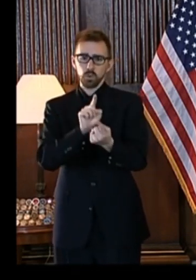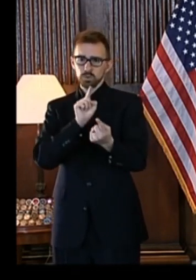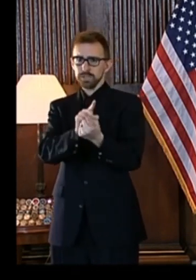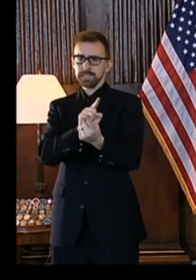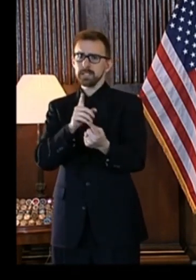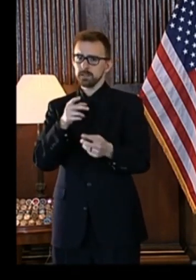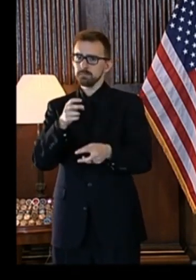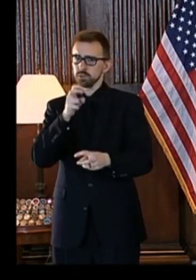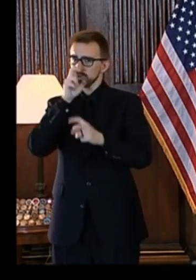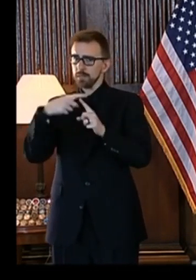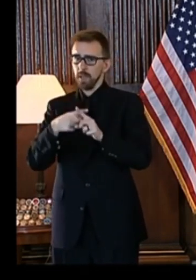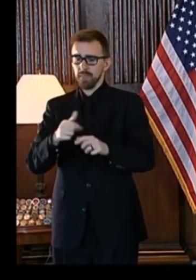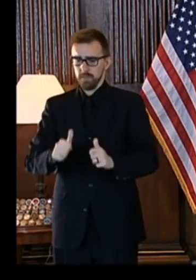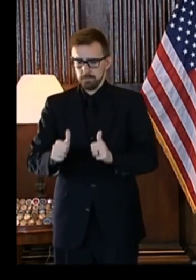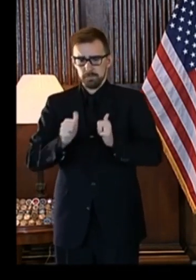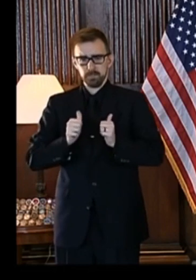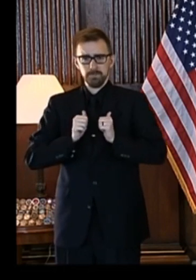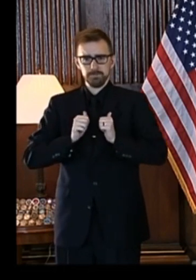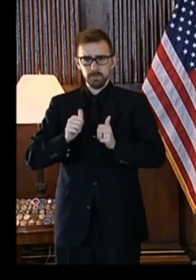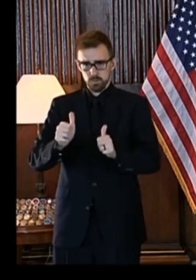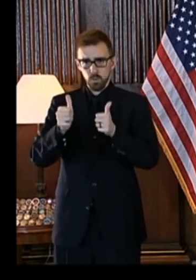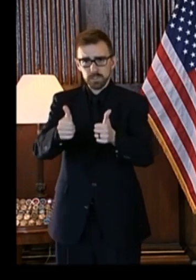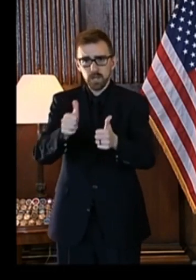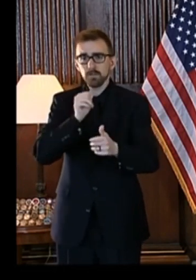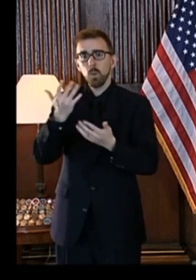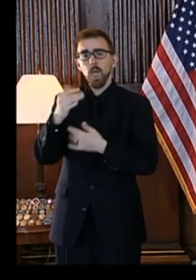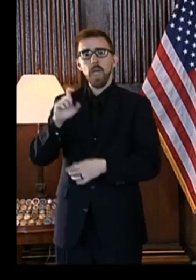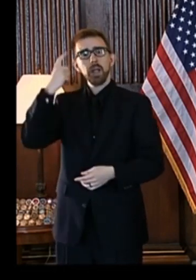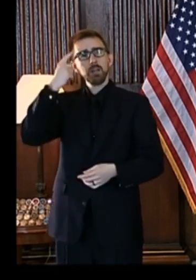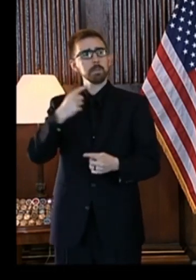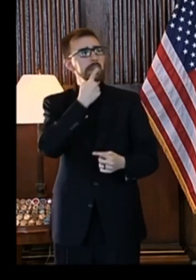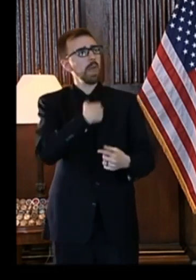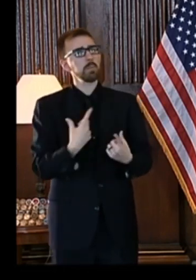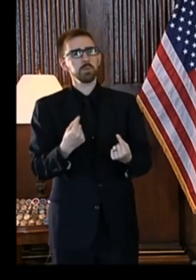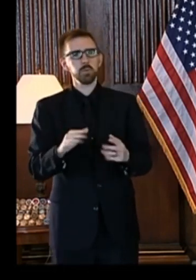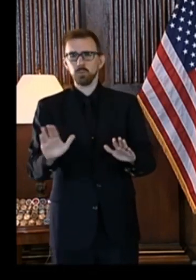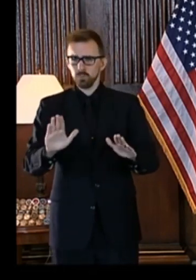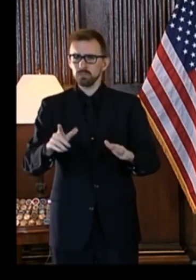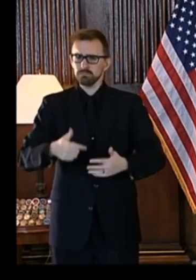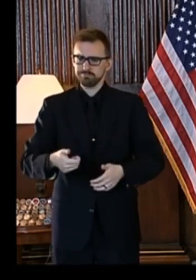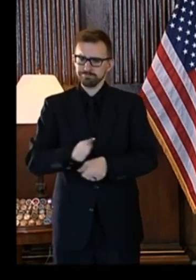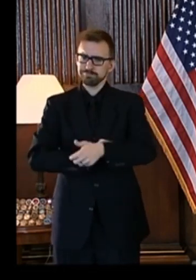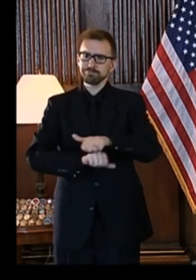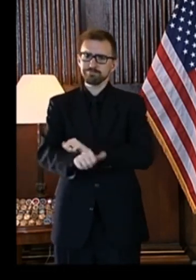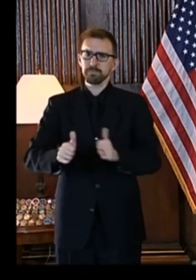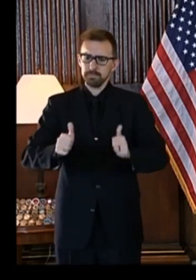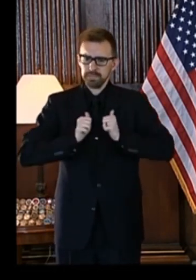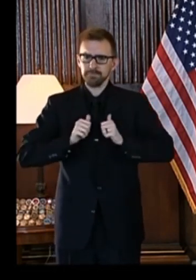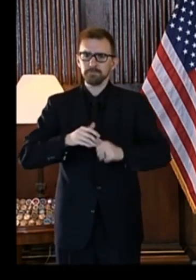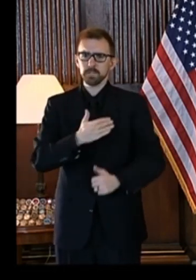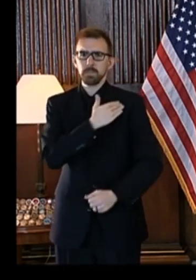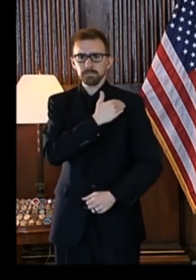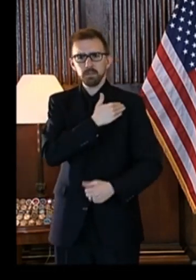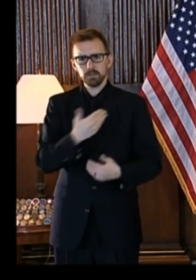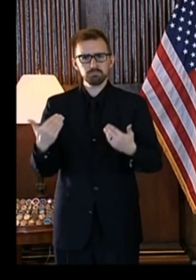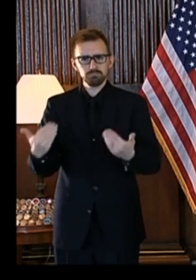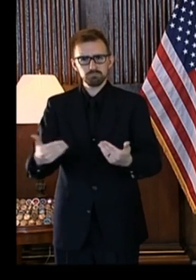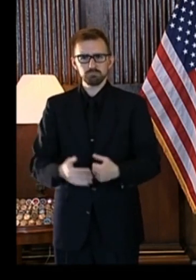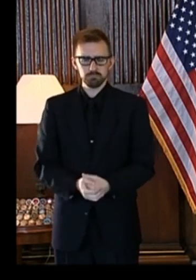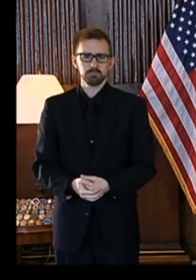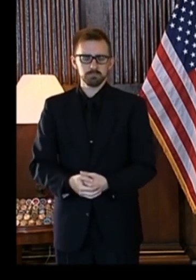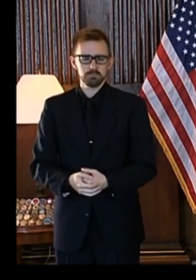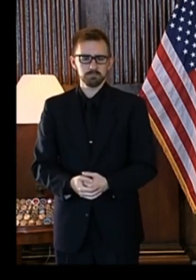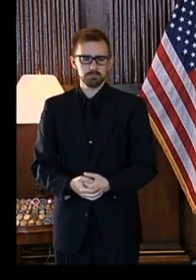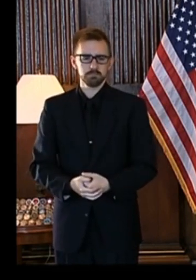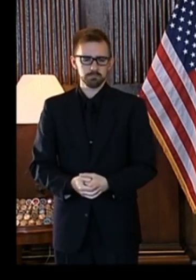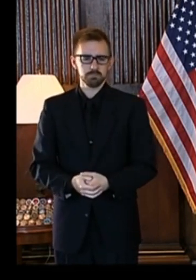distancing rules on yourself. Don't wait for government to do it. You take it upon yourself as citizens of this state. If we will do that,